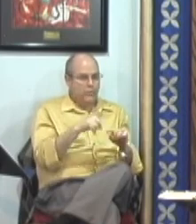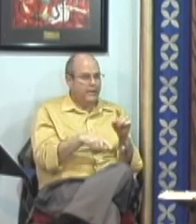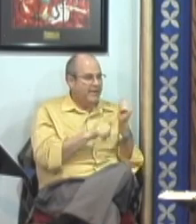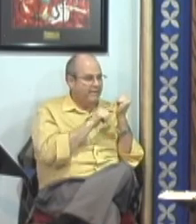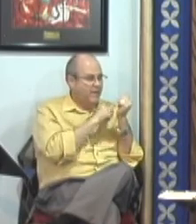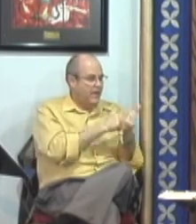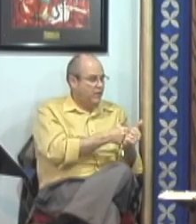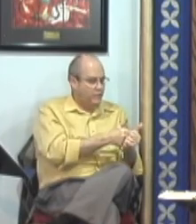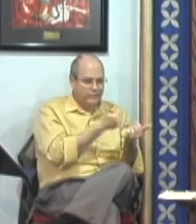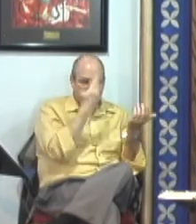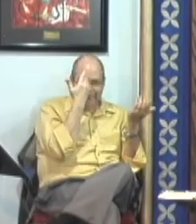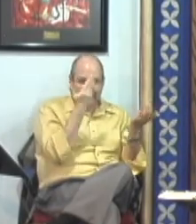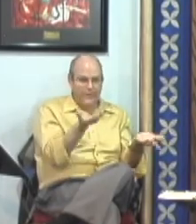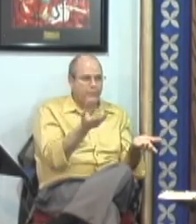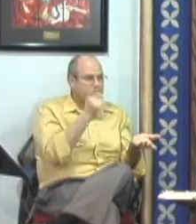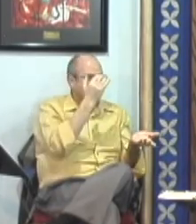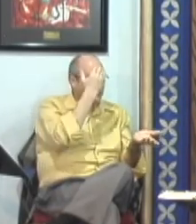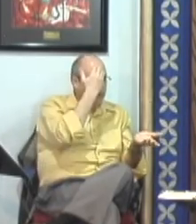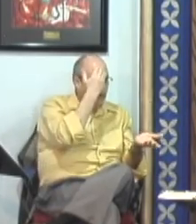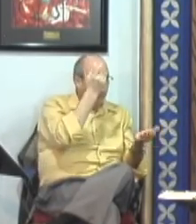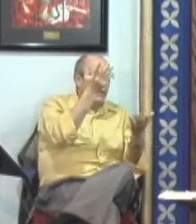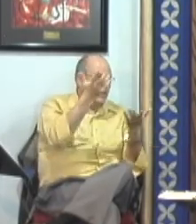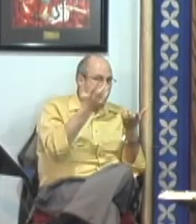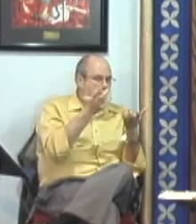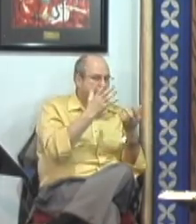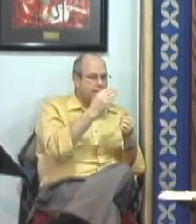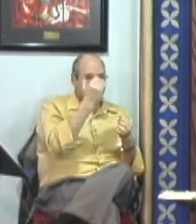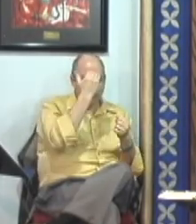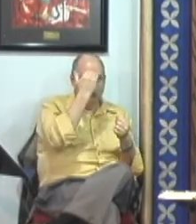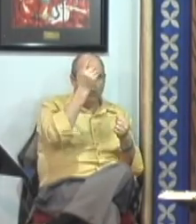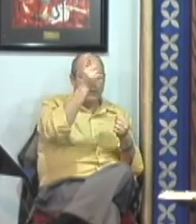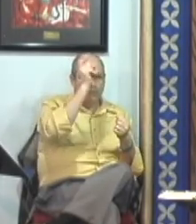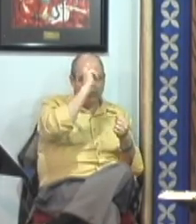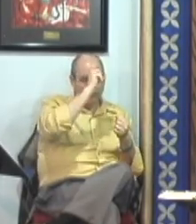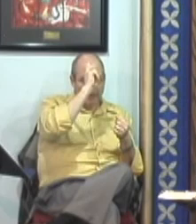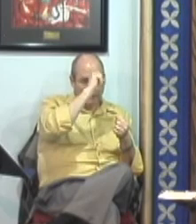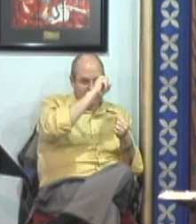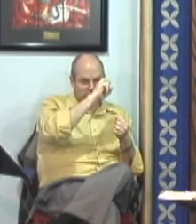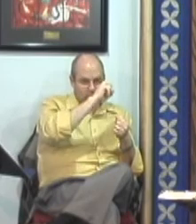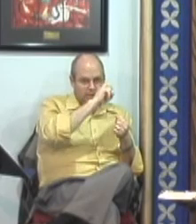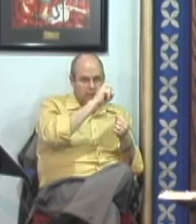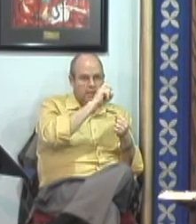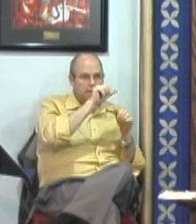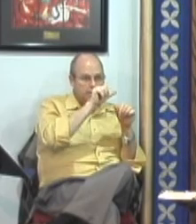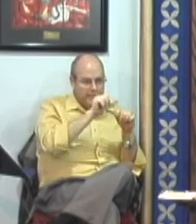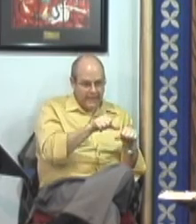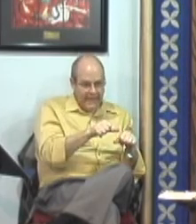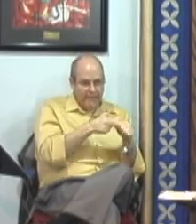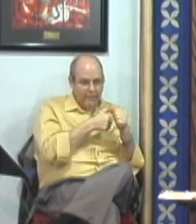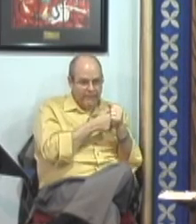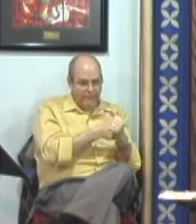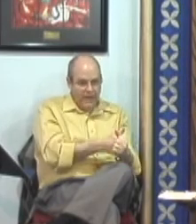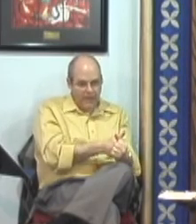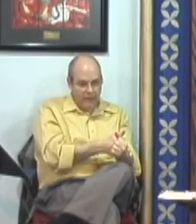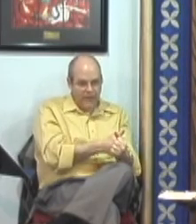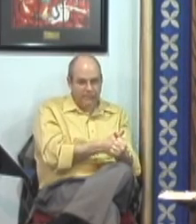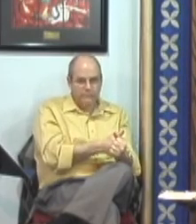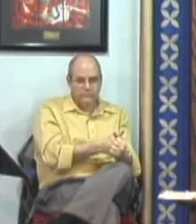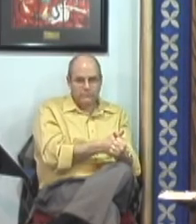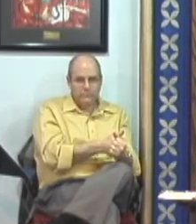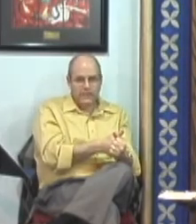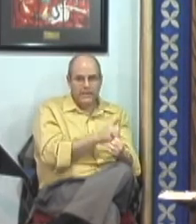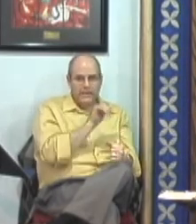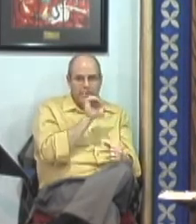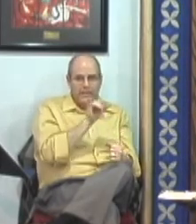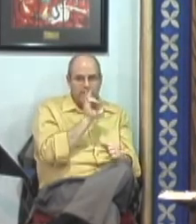follow it because we don't know what it is. So you have to know his will and know that he is wise to be able to follow him. Follow that?